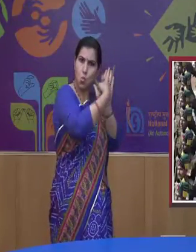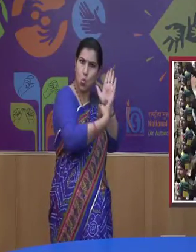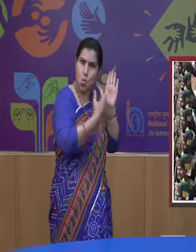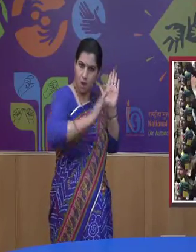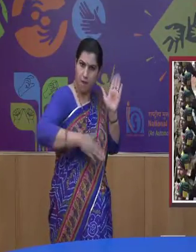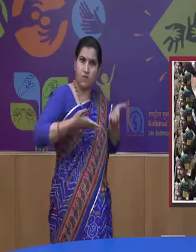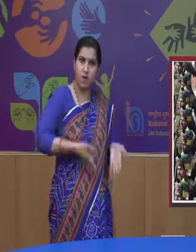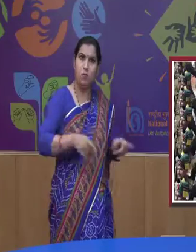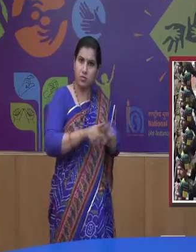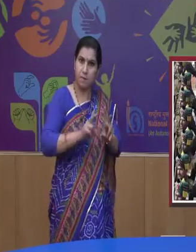of foreign rule.